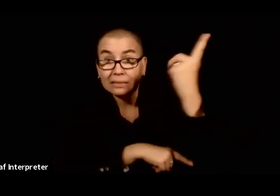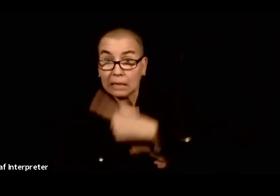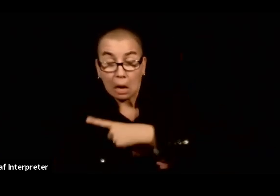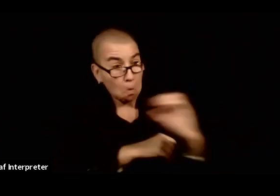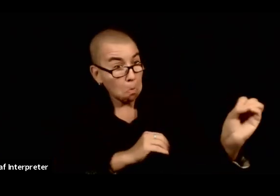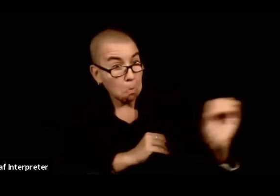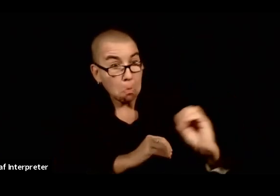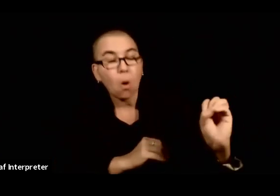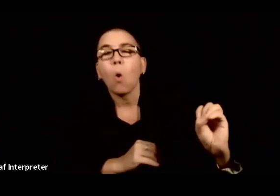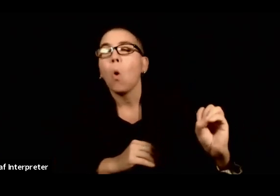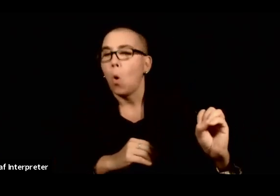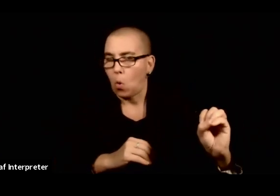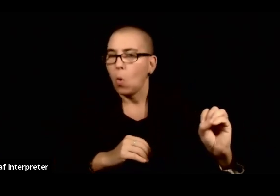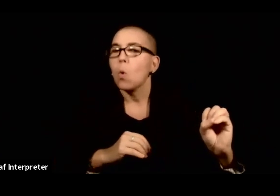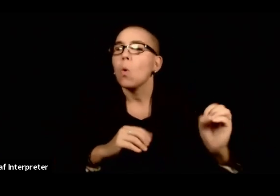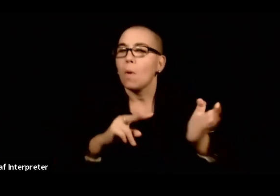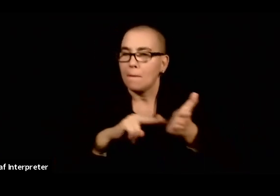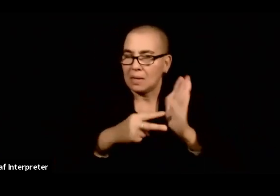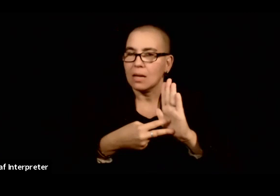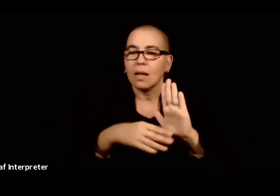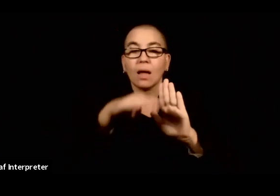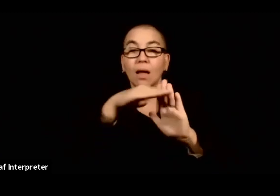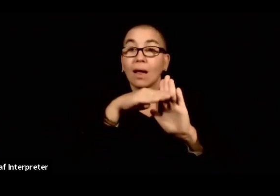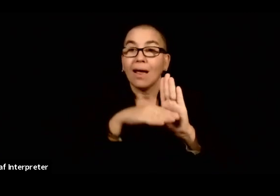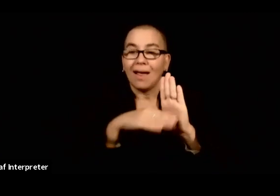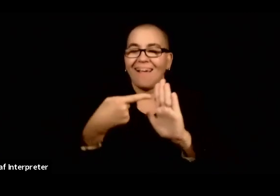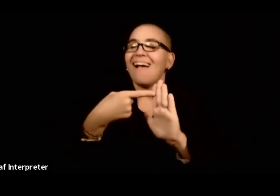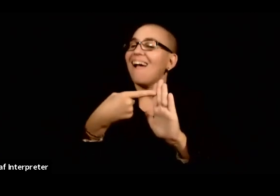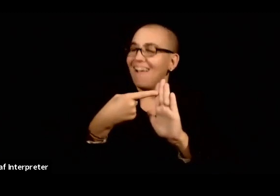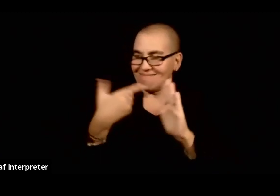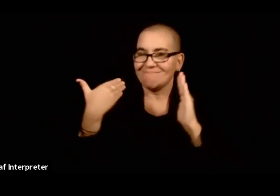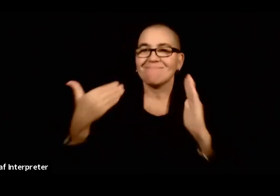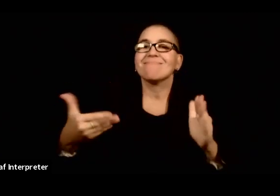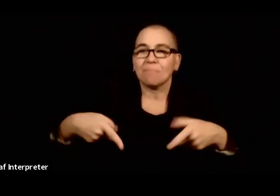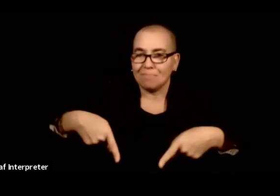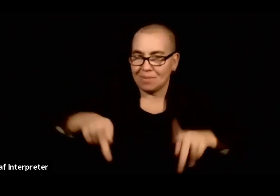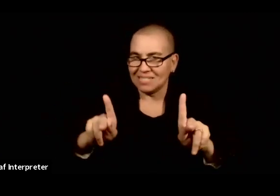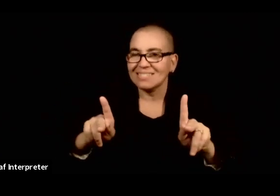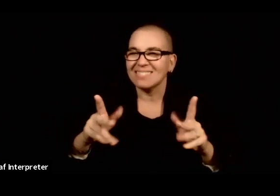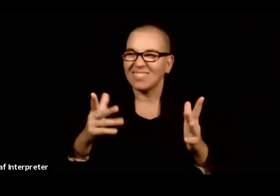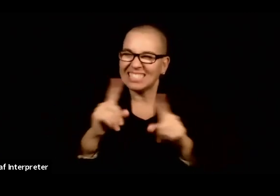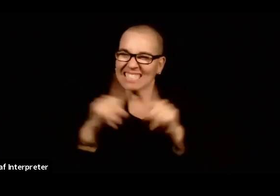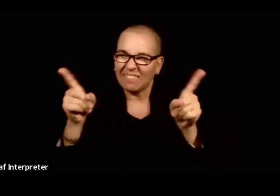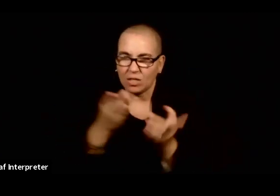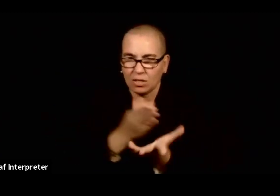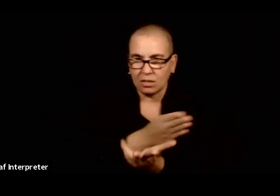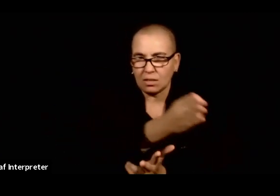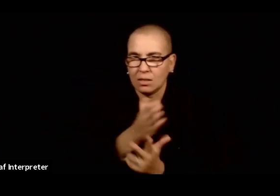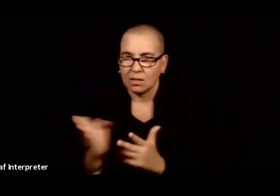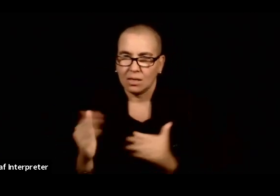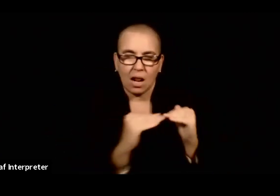met. The guidance provides a series of factors facility management can use